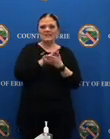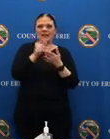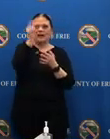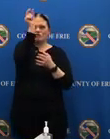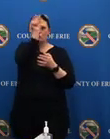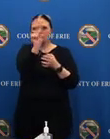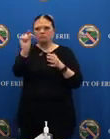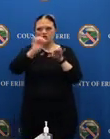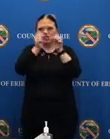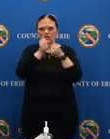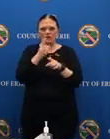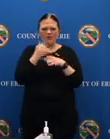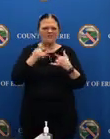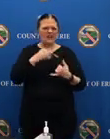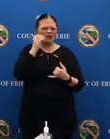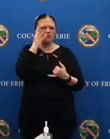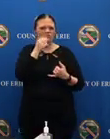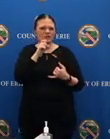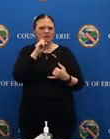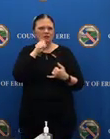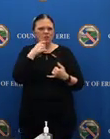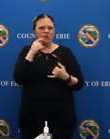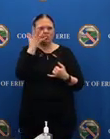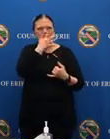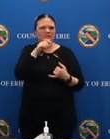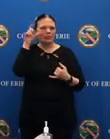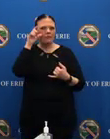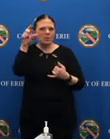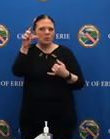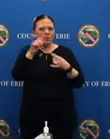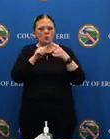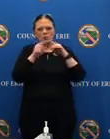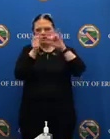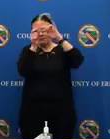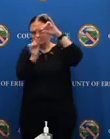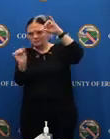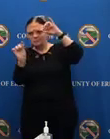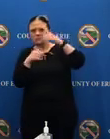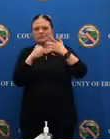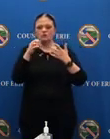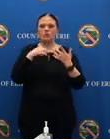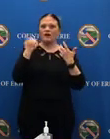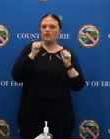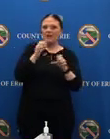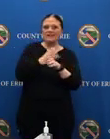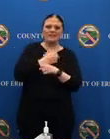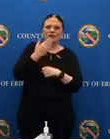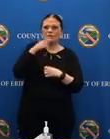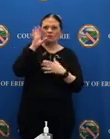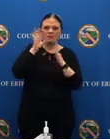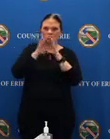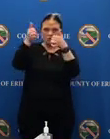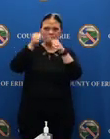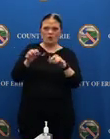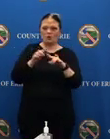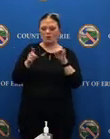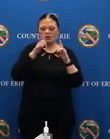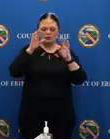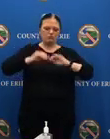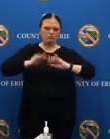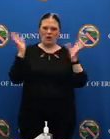right now. It's pretty cool. It's sort of like the moon, but the crescent's on the bottom. I tried to get a good picture to post that, but it just came out too